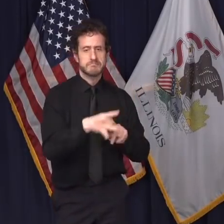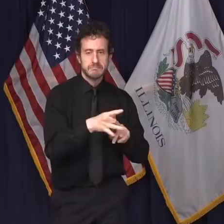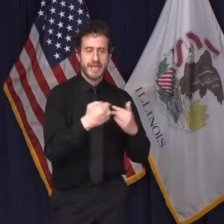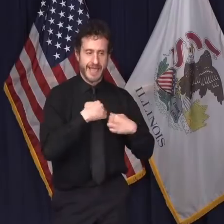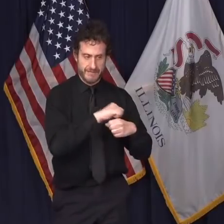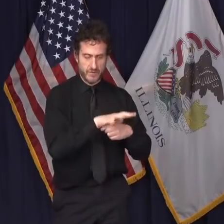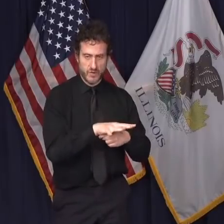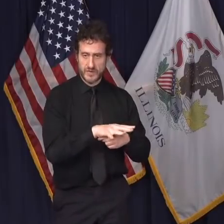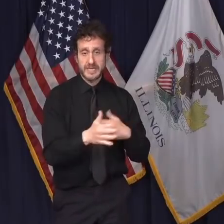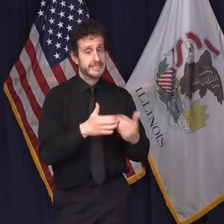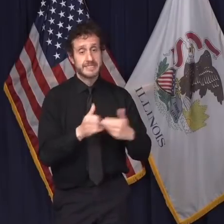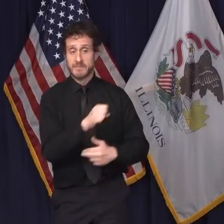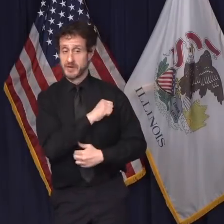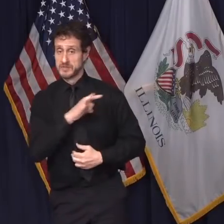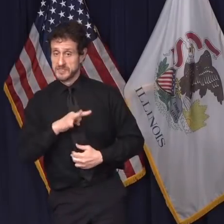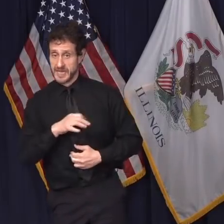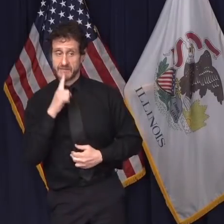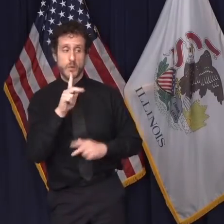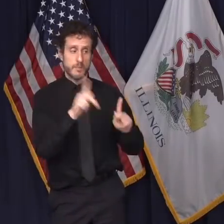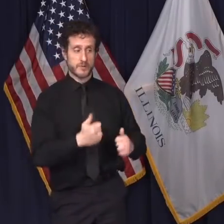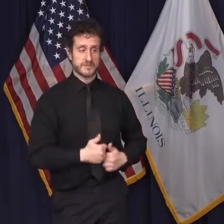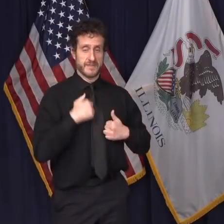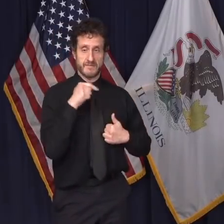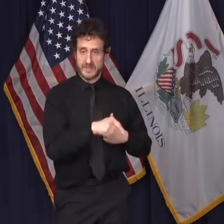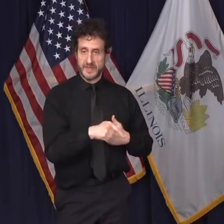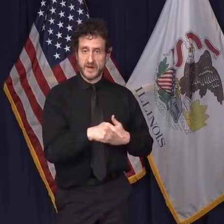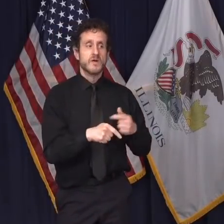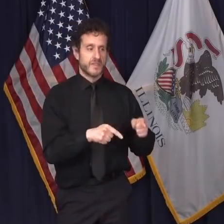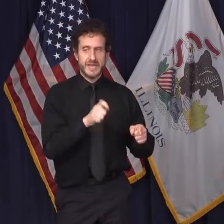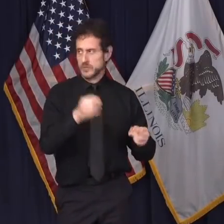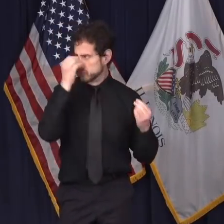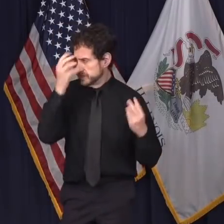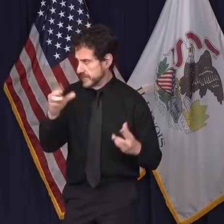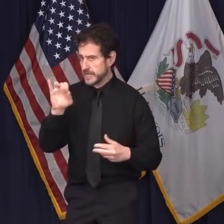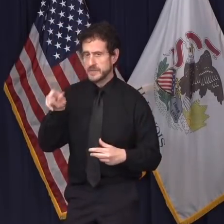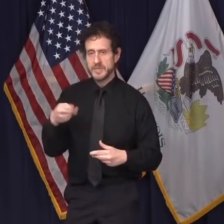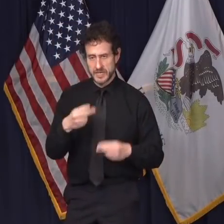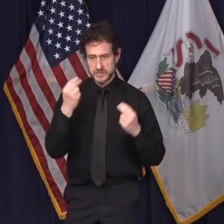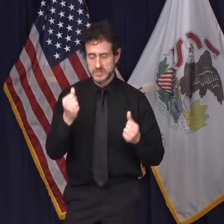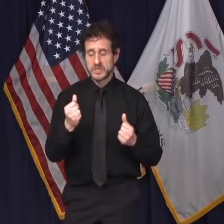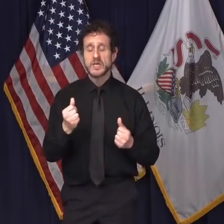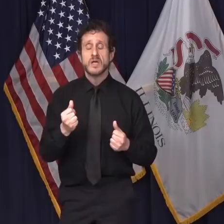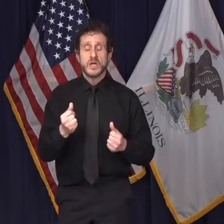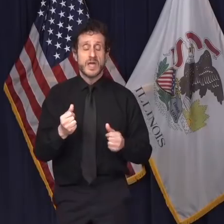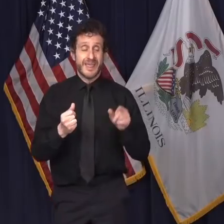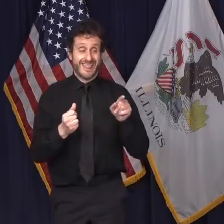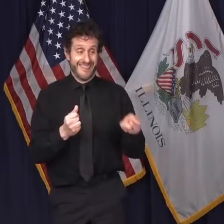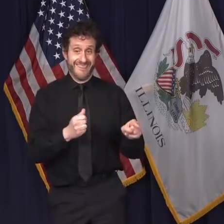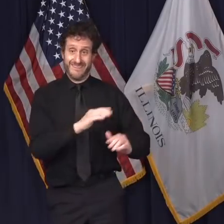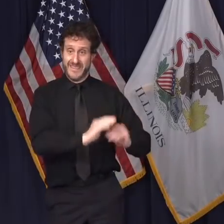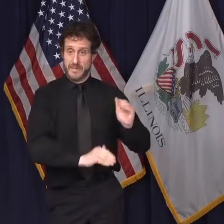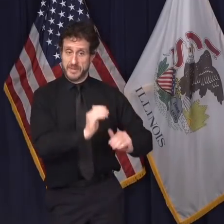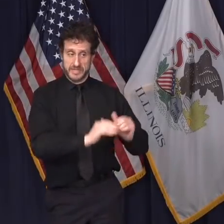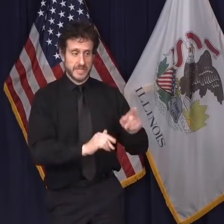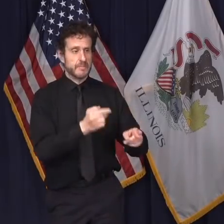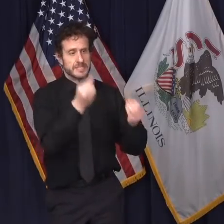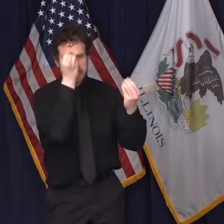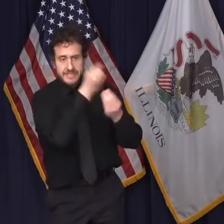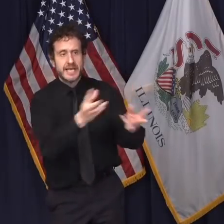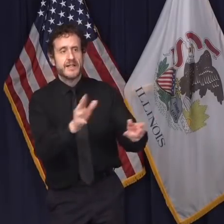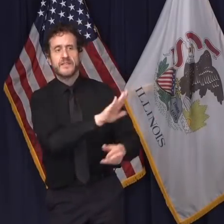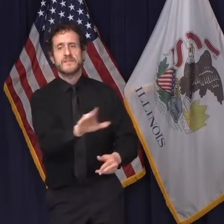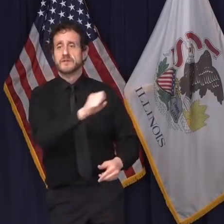a resident. And this notification should also confirm that that specific facility is notifying all staff